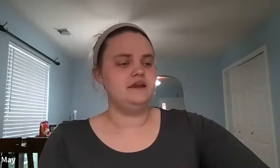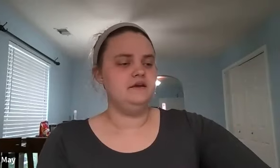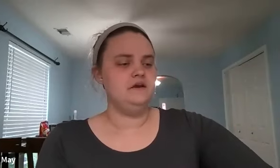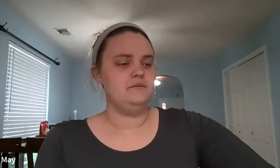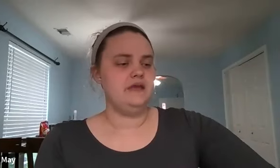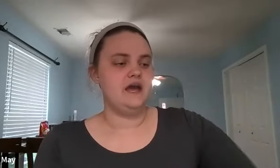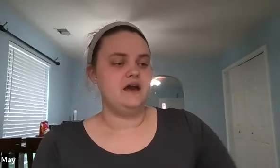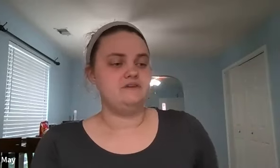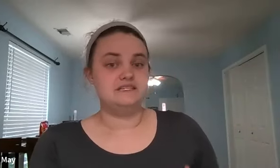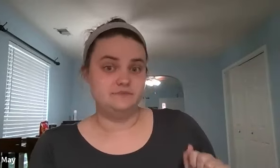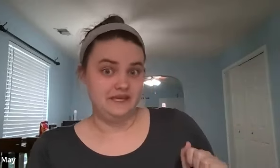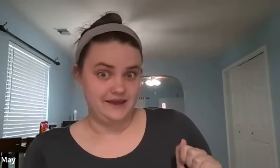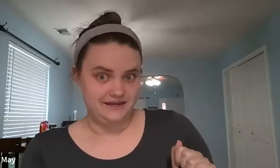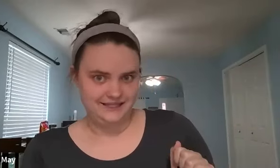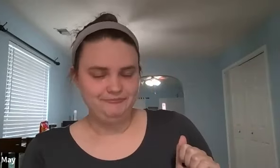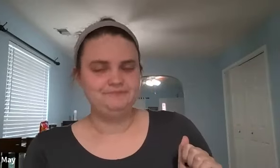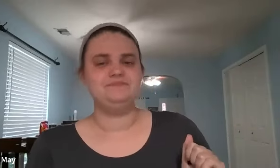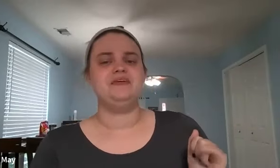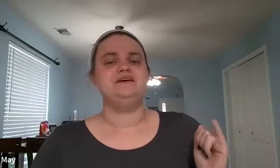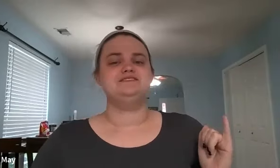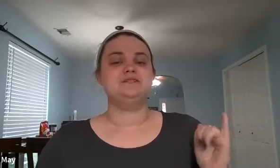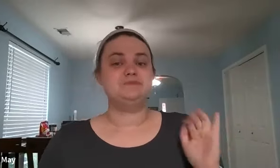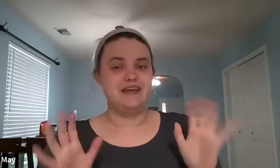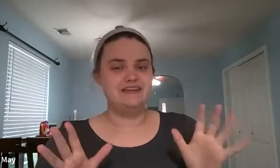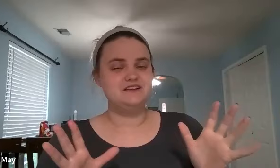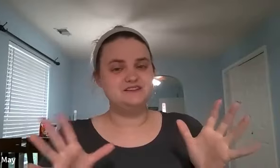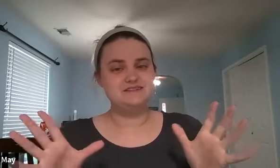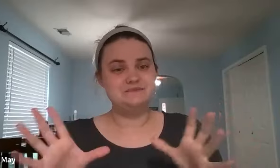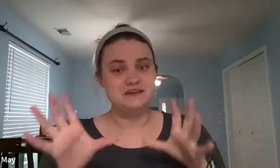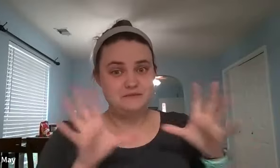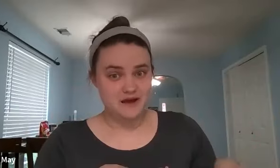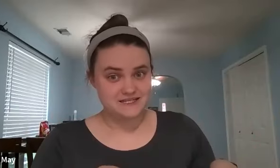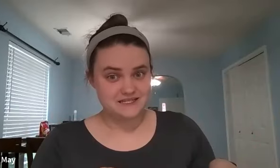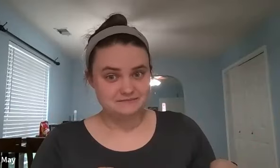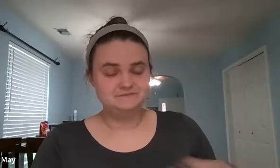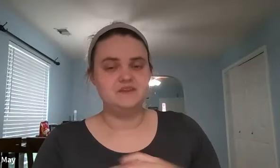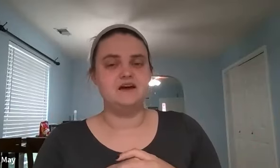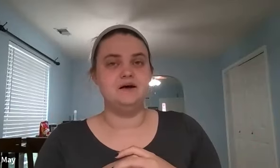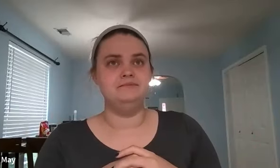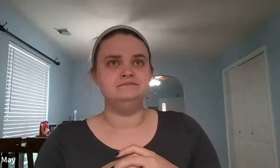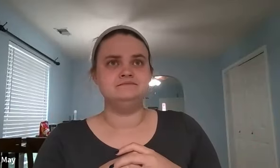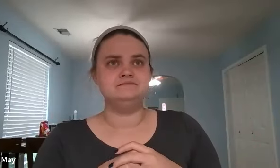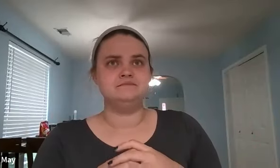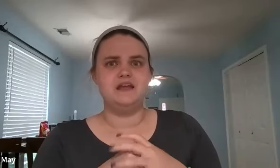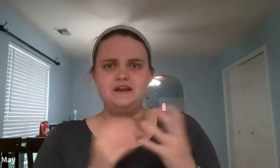Then we have spaghetti. So spaghetti is also the same sign for pasta. I